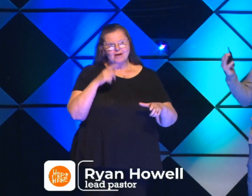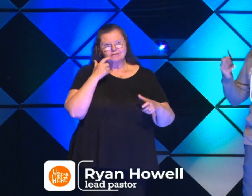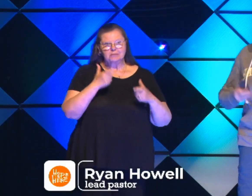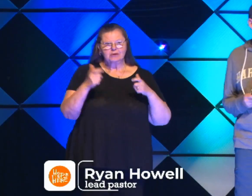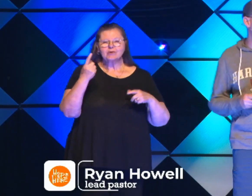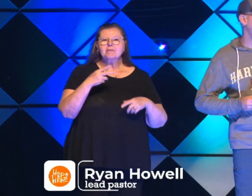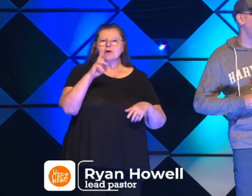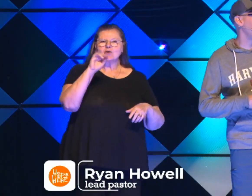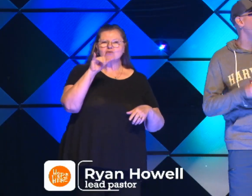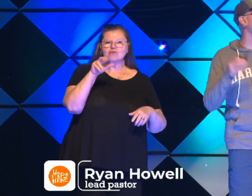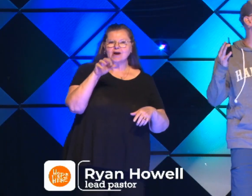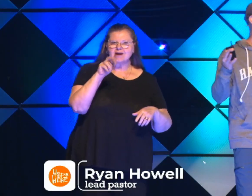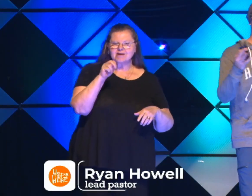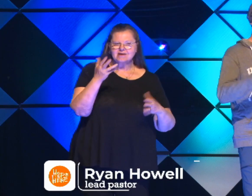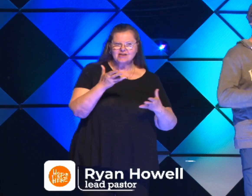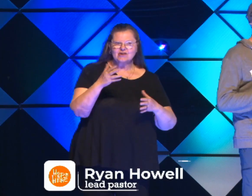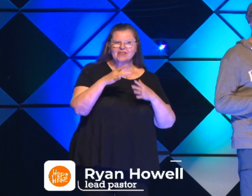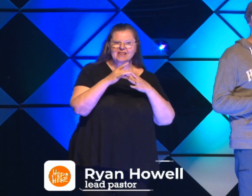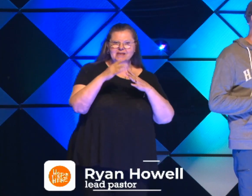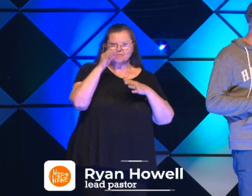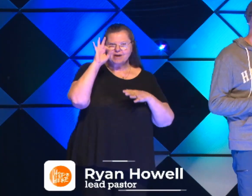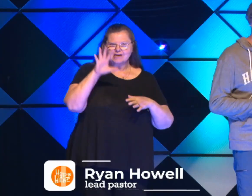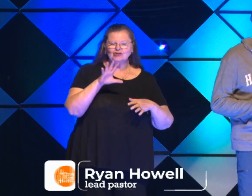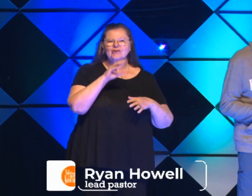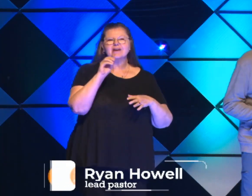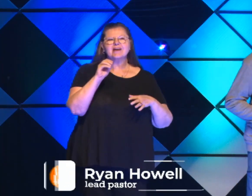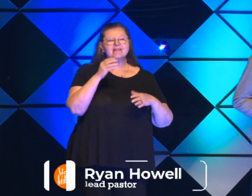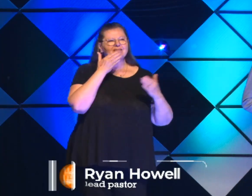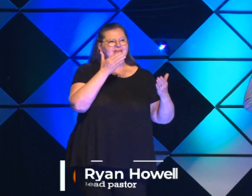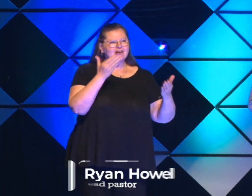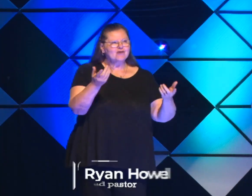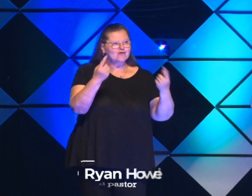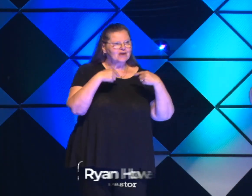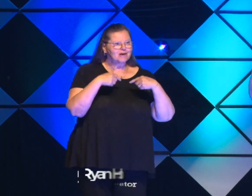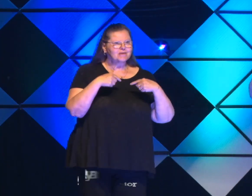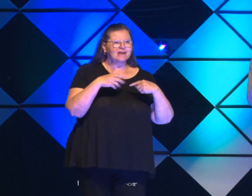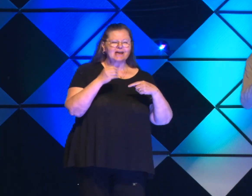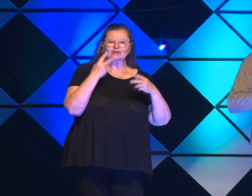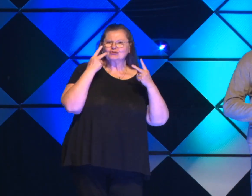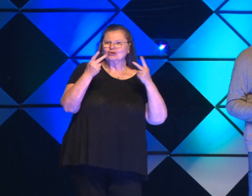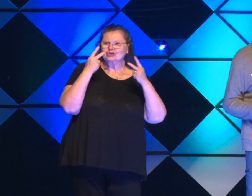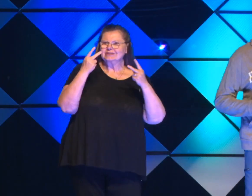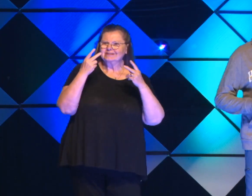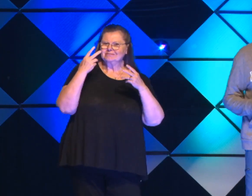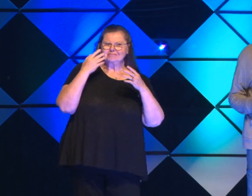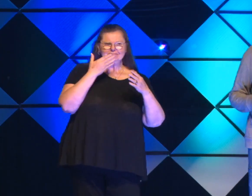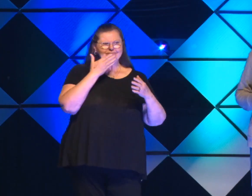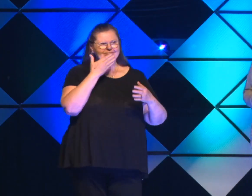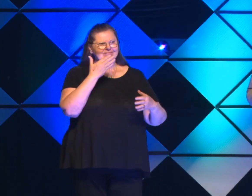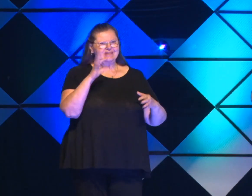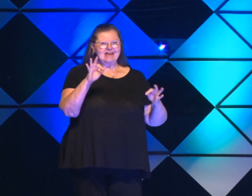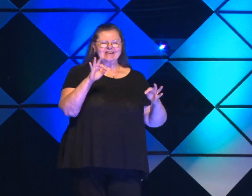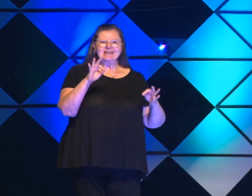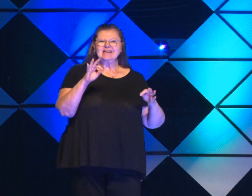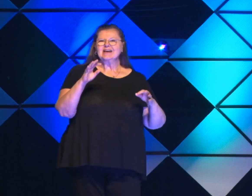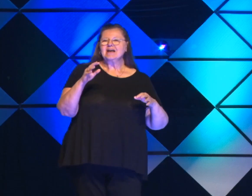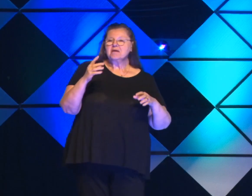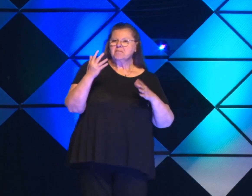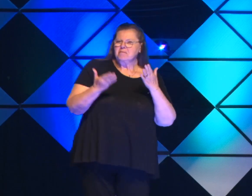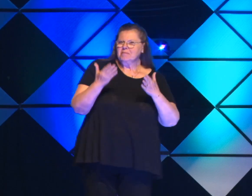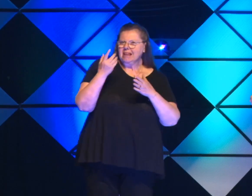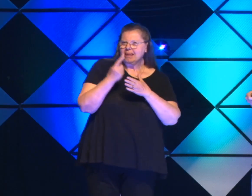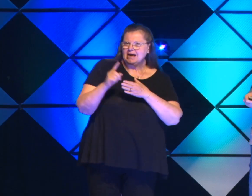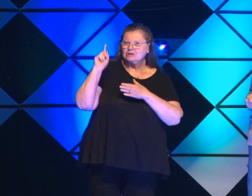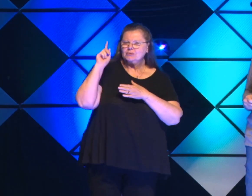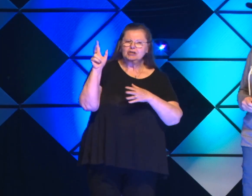name is Ryan. I'm the lead pastor here. If you're a guest, thank you so much for being here. Good to see you as we're in our Campfire story series. Hopefully you were here last week or you